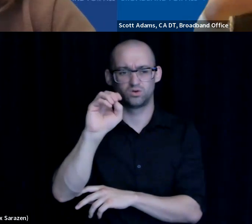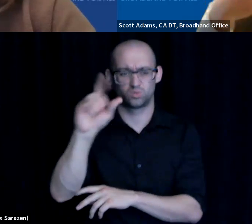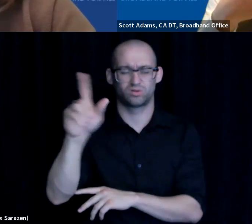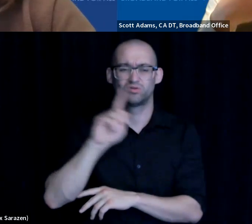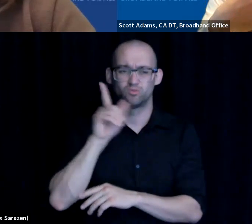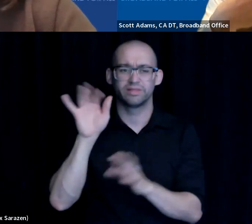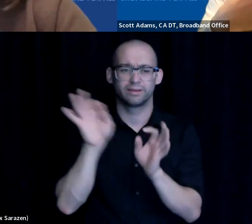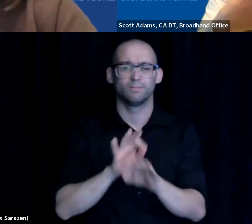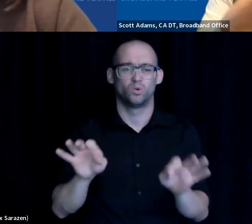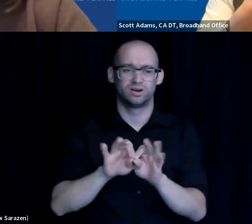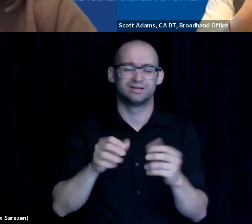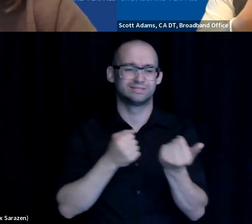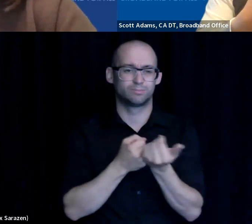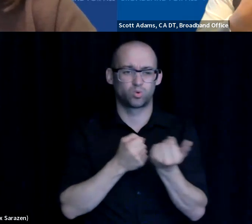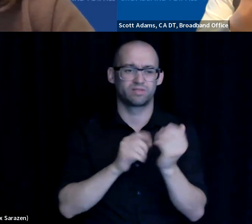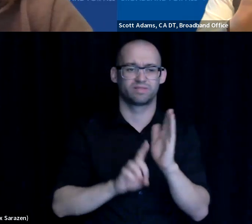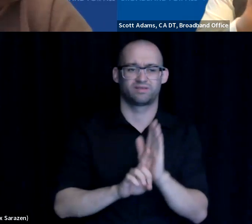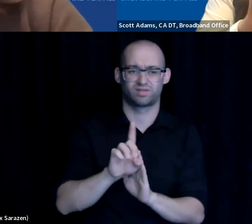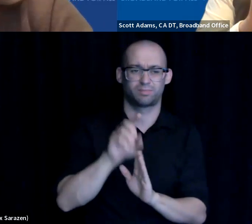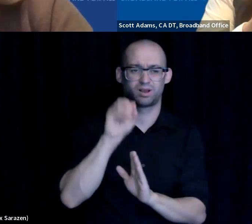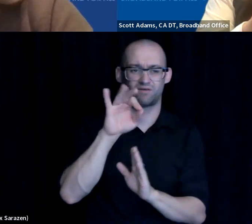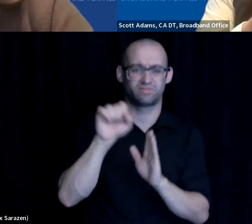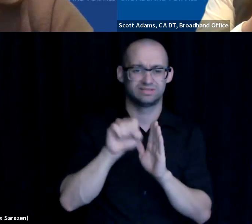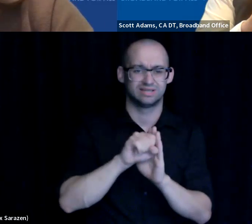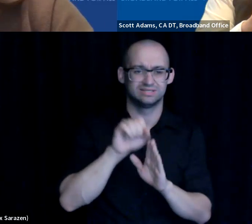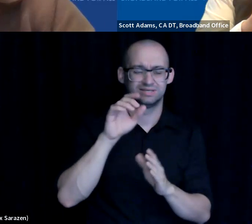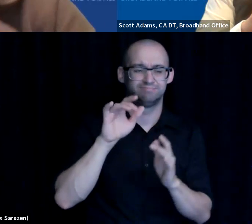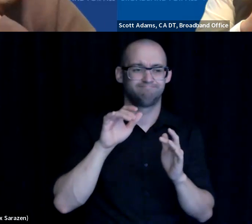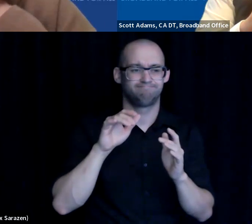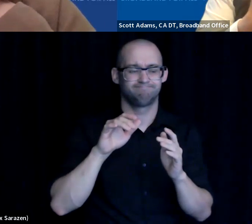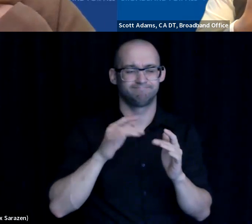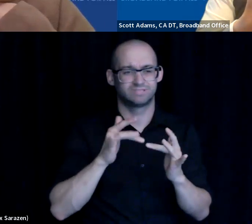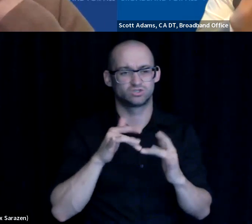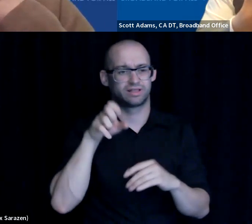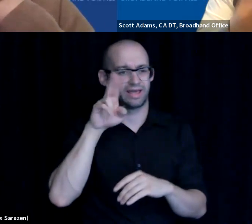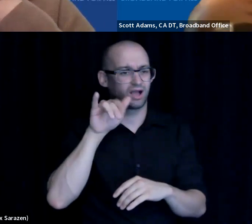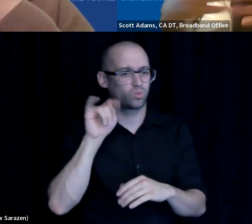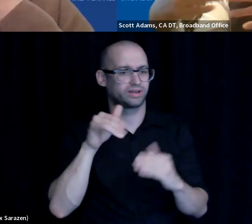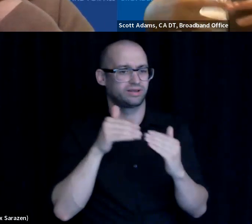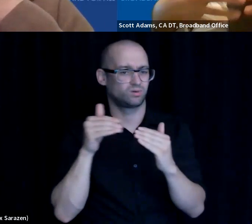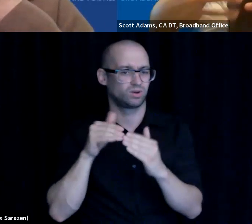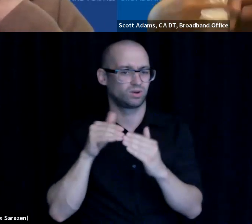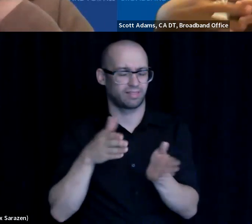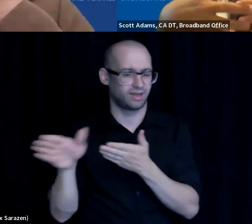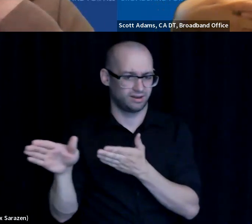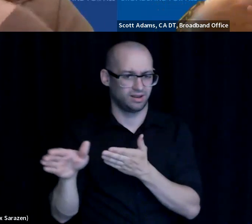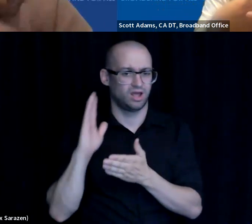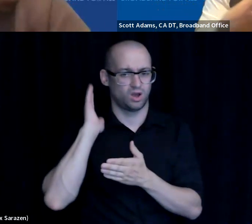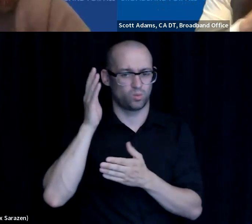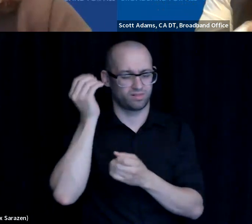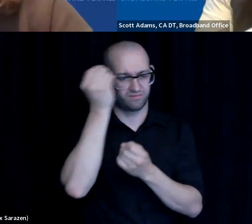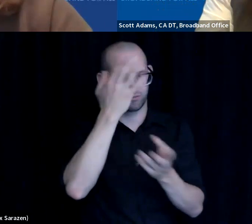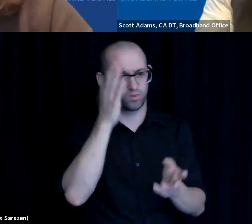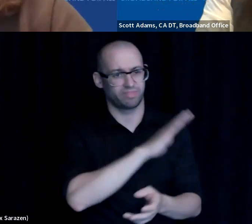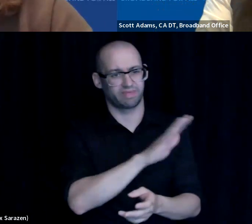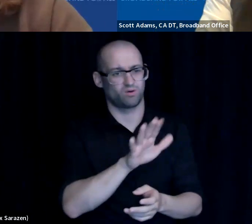it is supporting both the development of the state's digital equity plan and will inform the state's BEAD 5-year